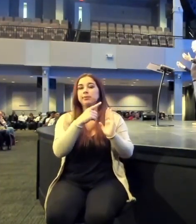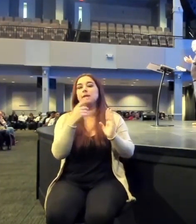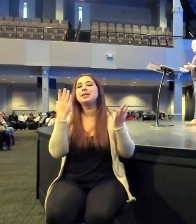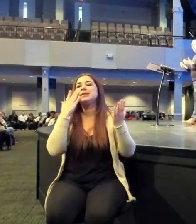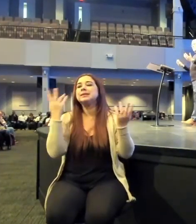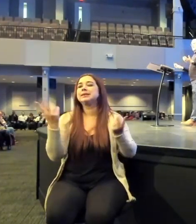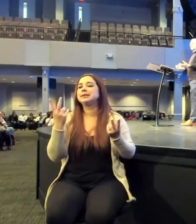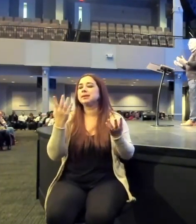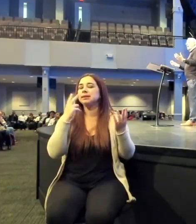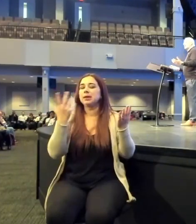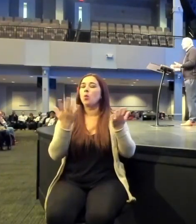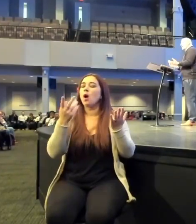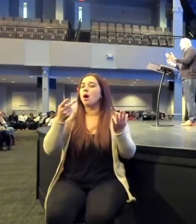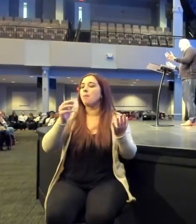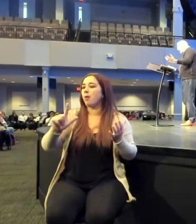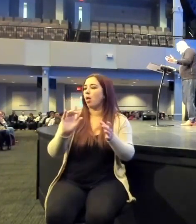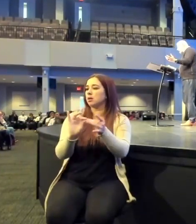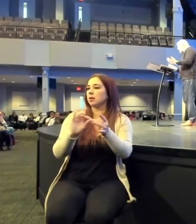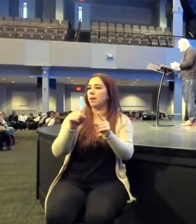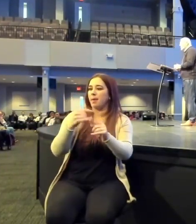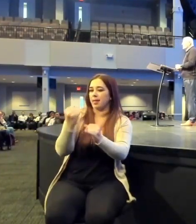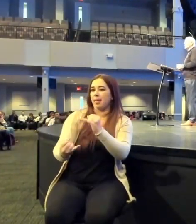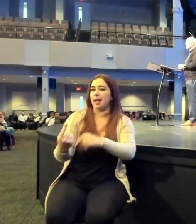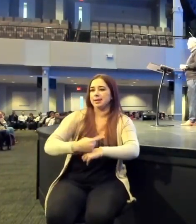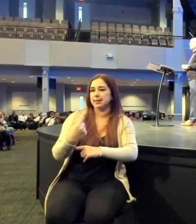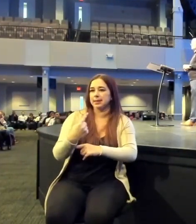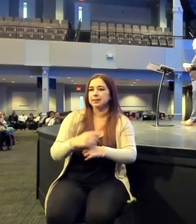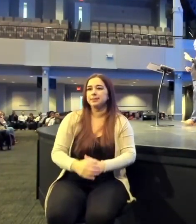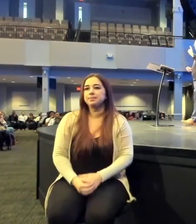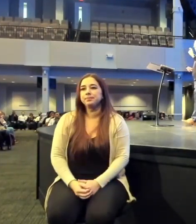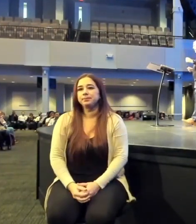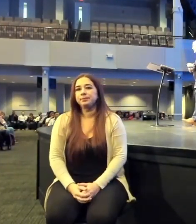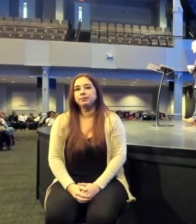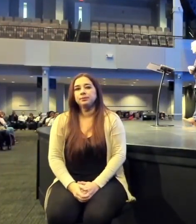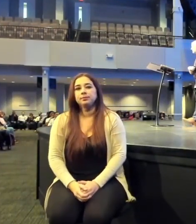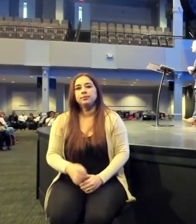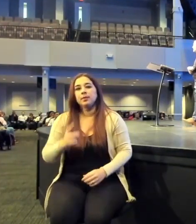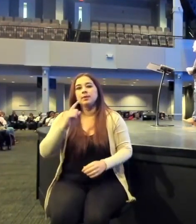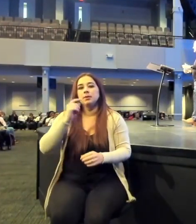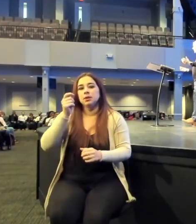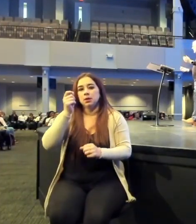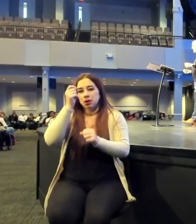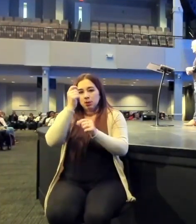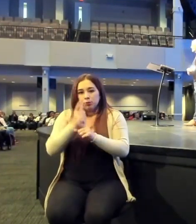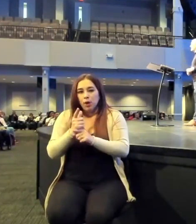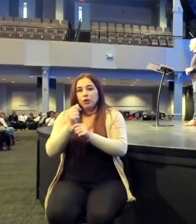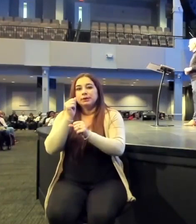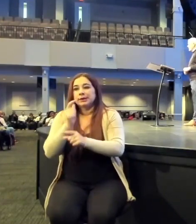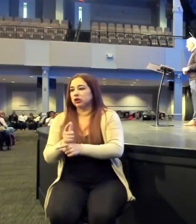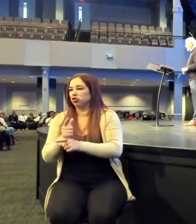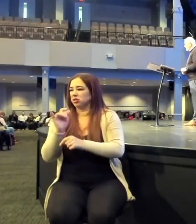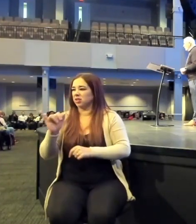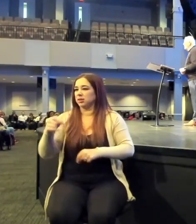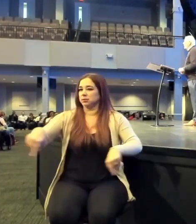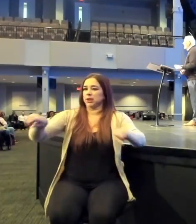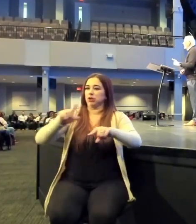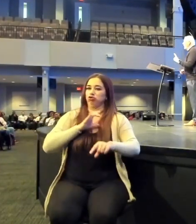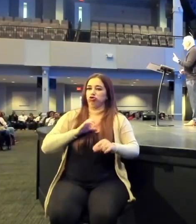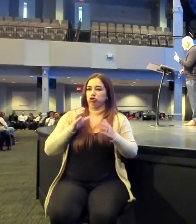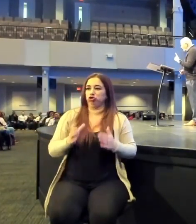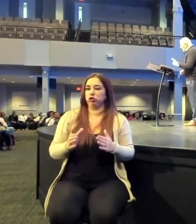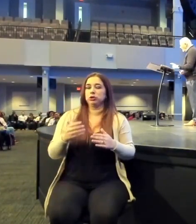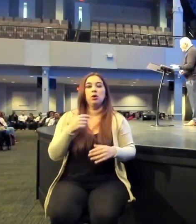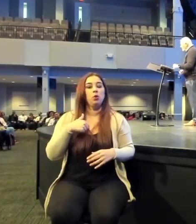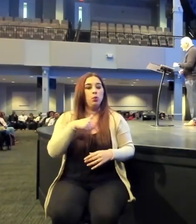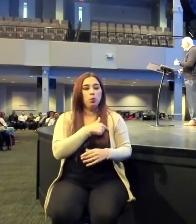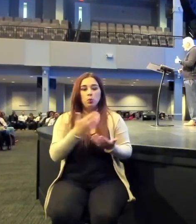Paul says about these days, these last days. Brothers and sisters, that's you and me as Christians. We do not